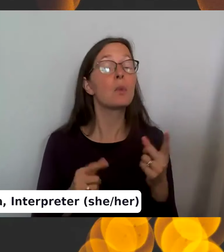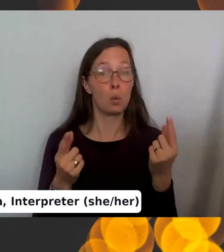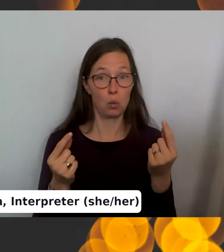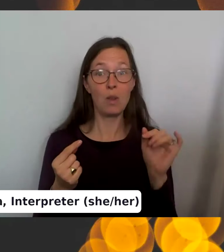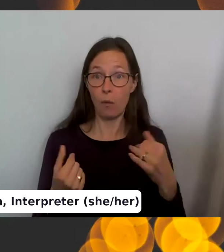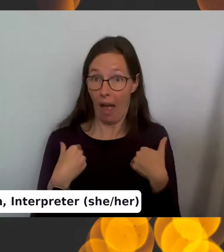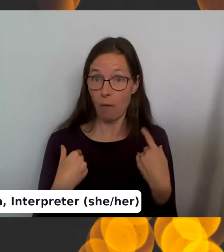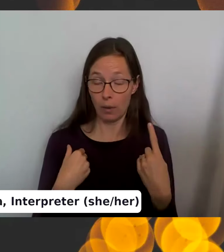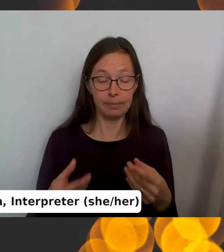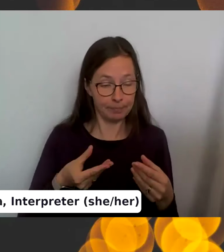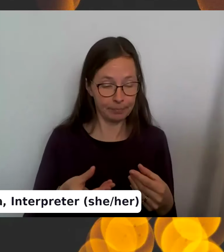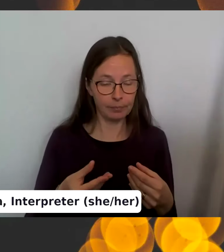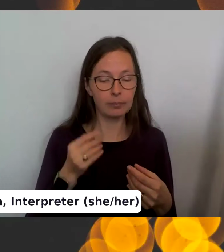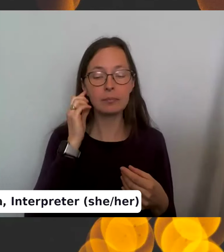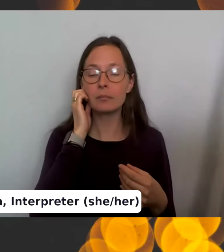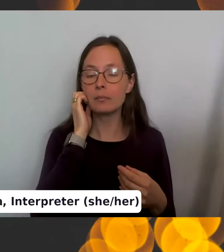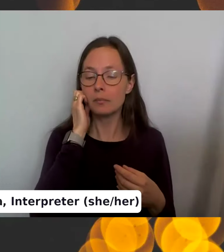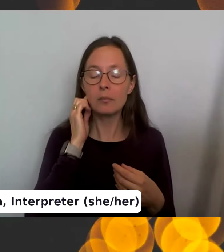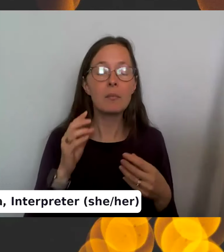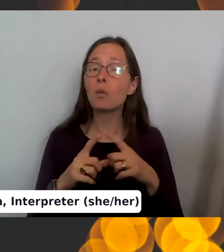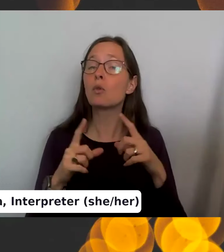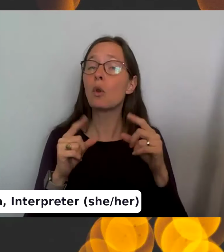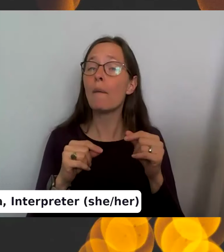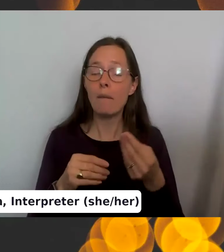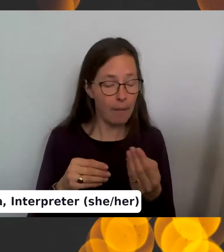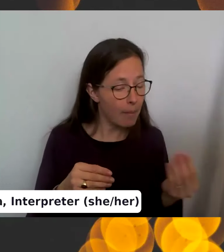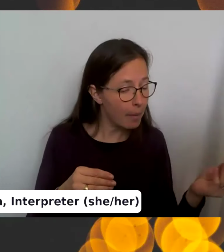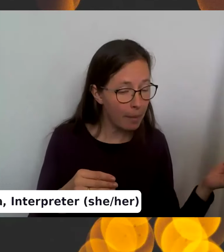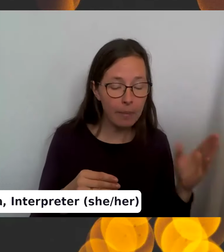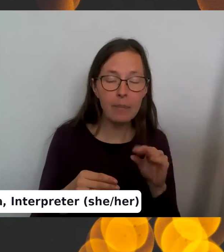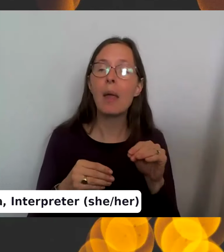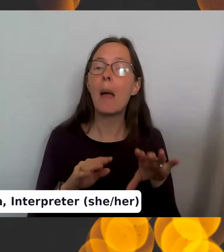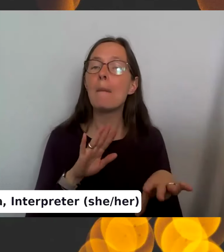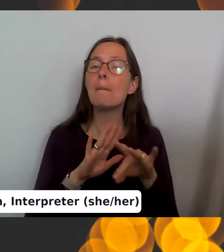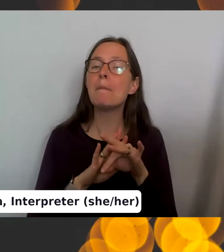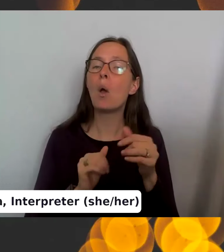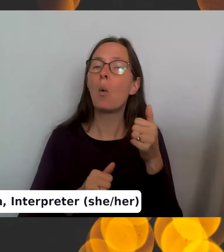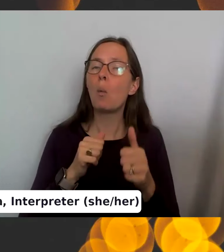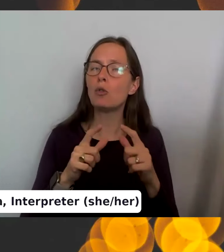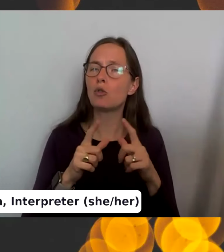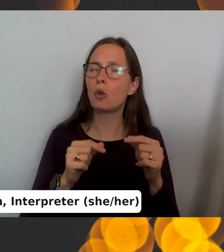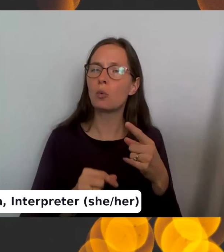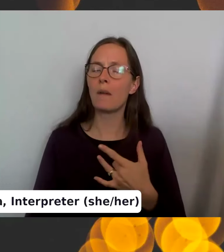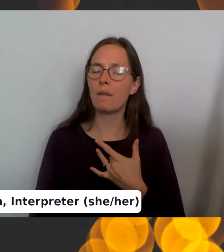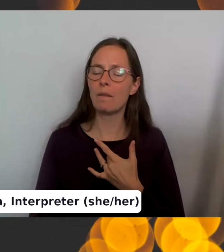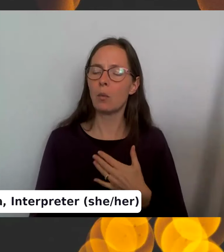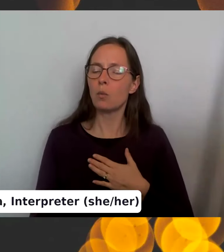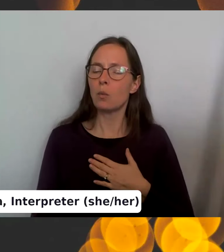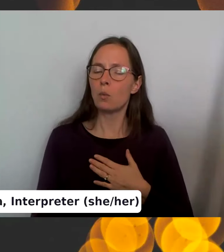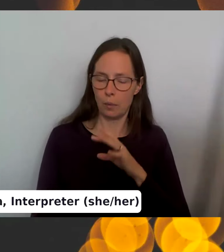do is just flip through your cards and pick which card you're drawn to today.